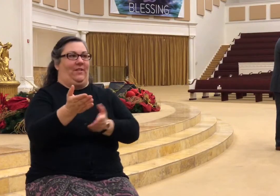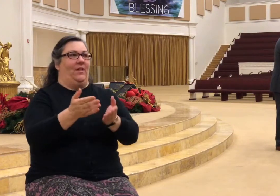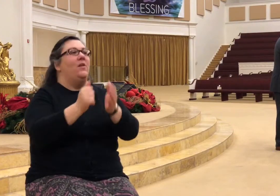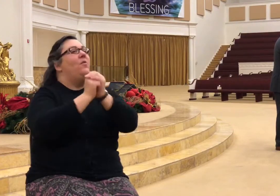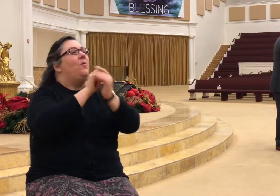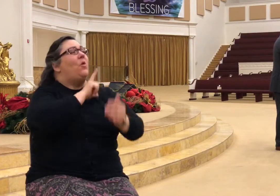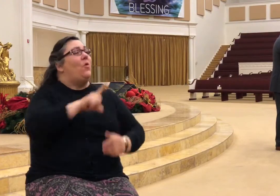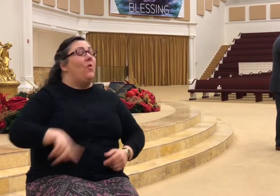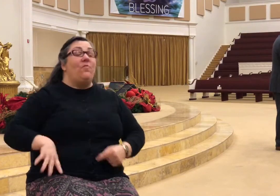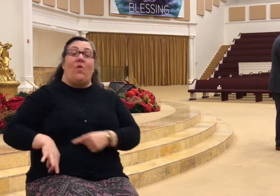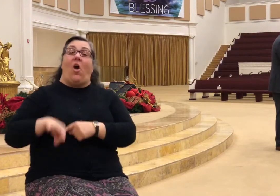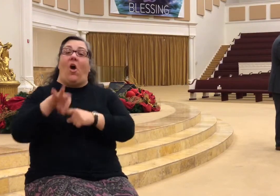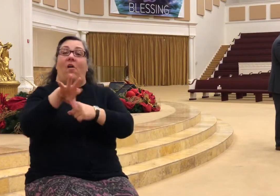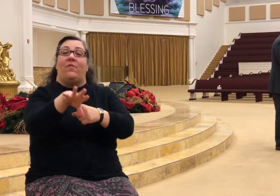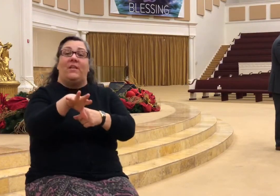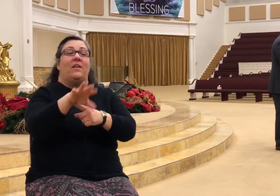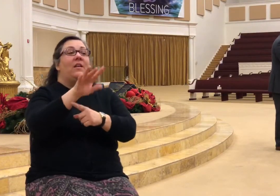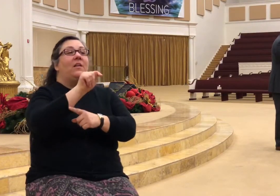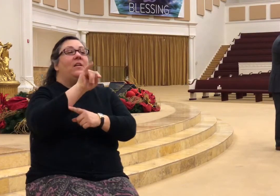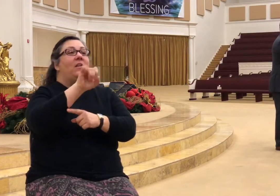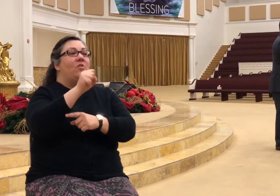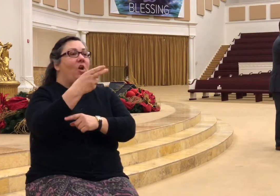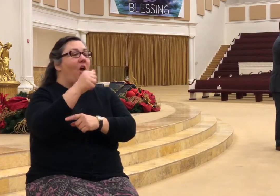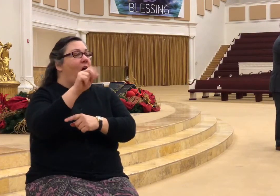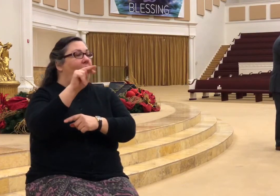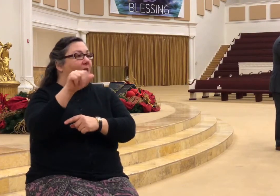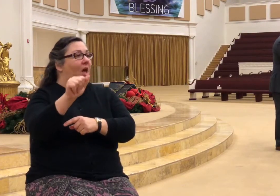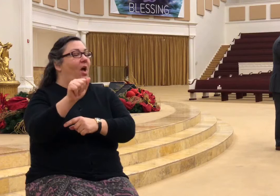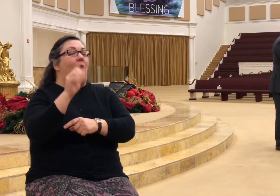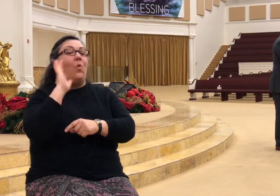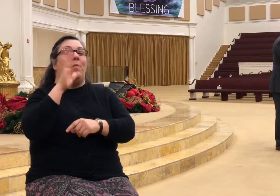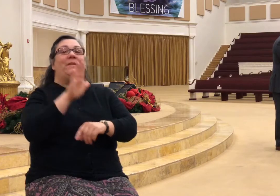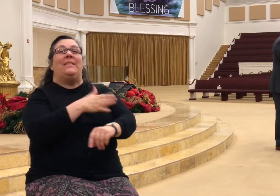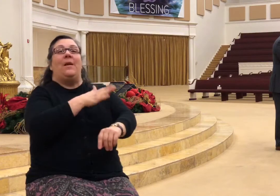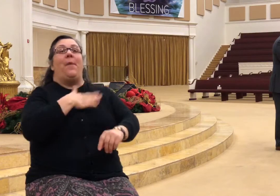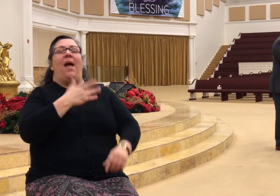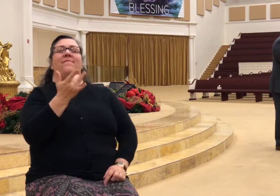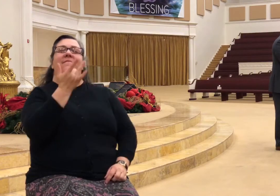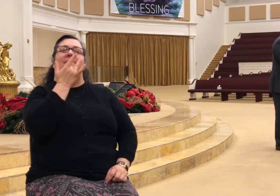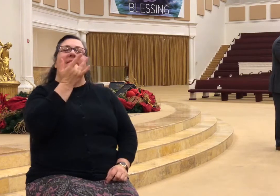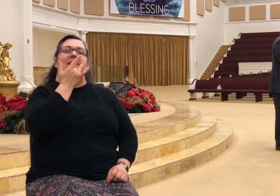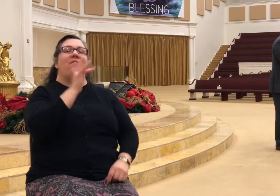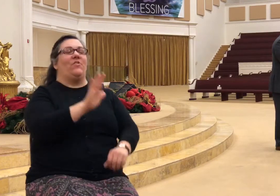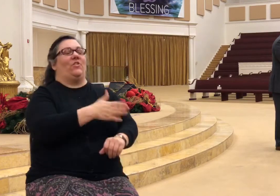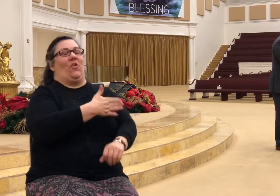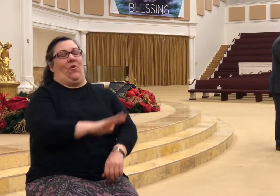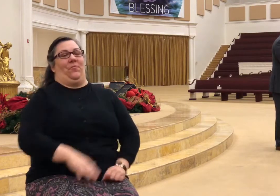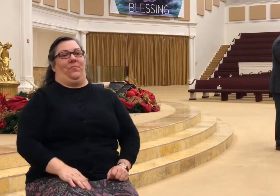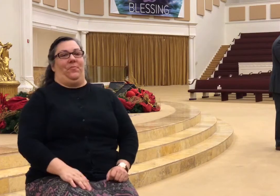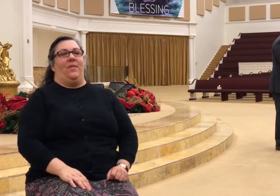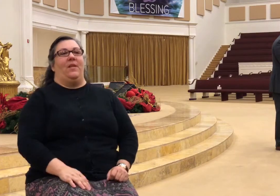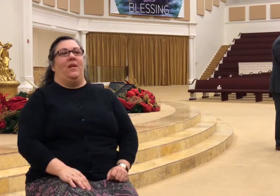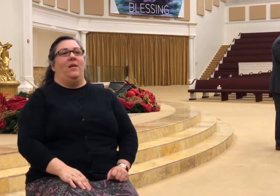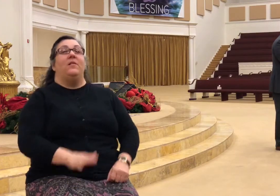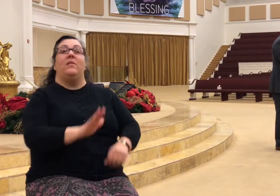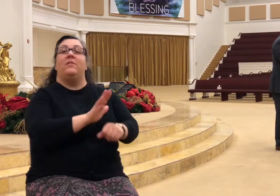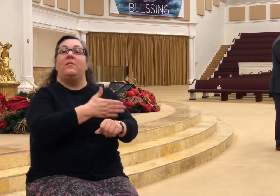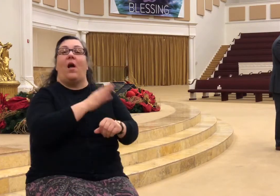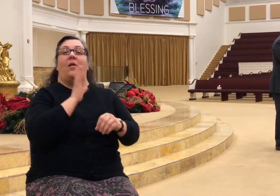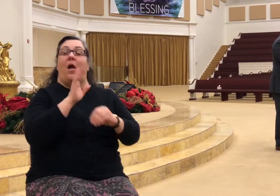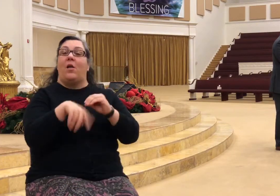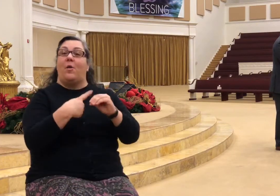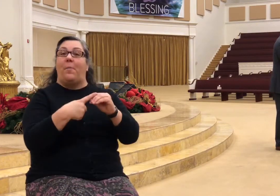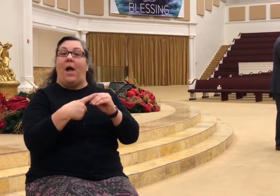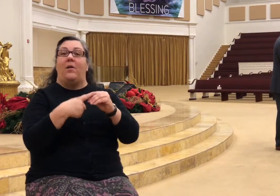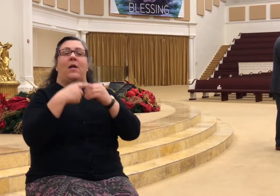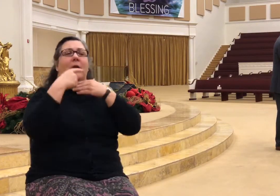today. And Sister Tashana is going to sing one of my favorite songs. And it talks about what the blood